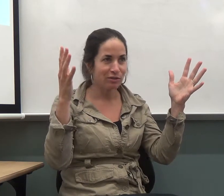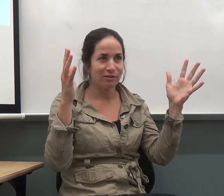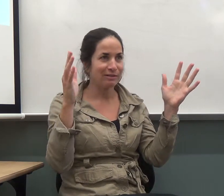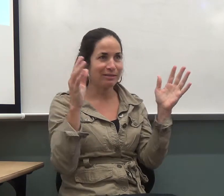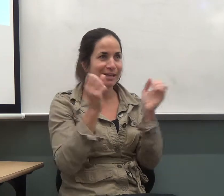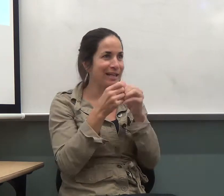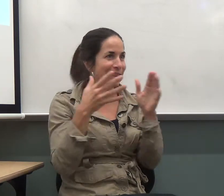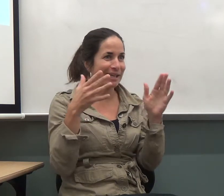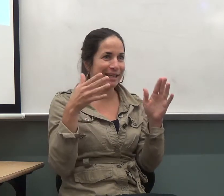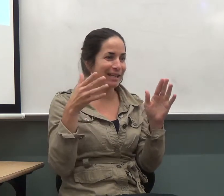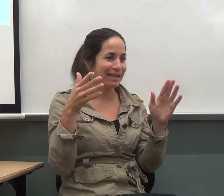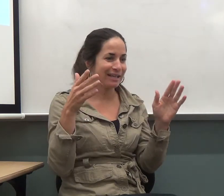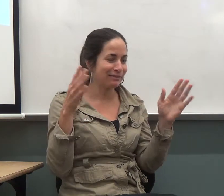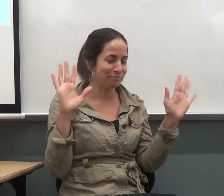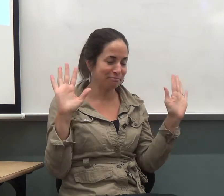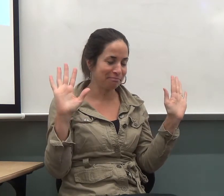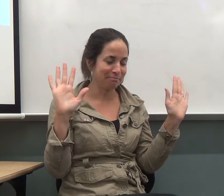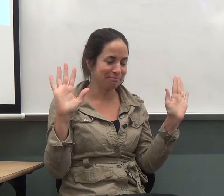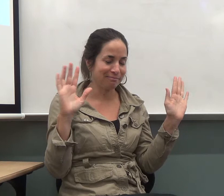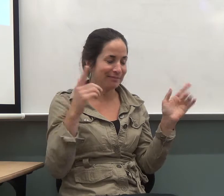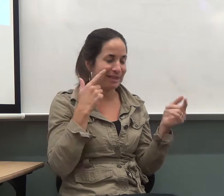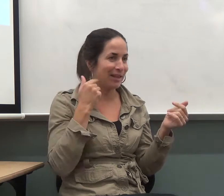could potentially harm us,